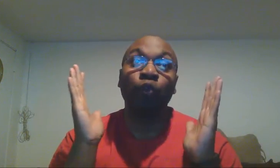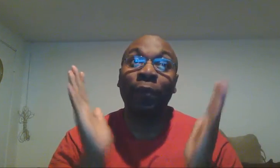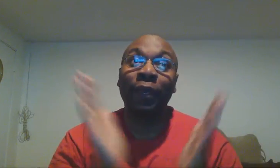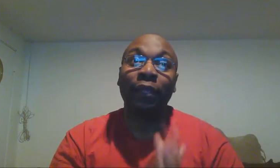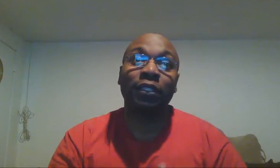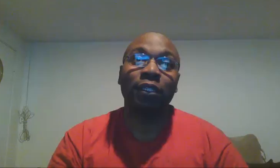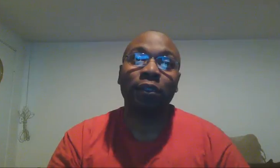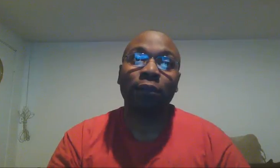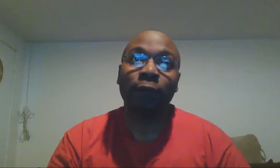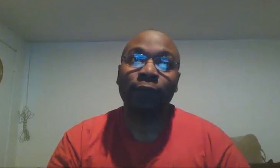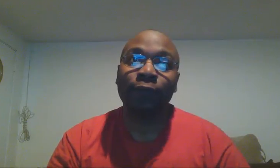repent.